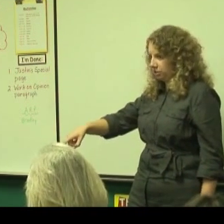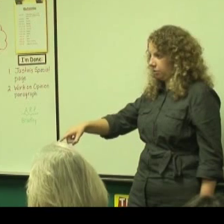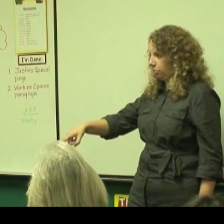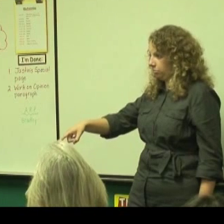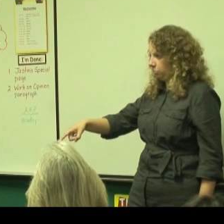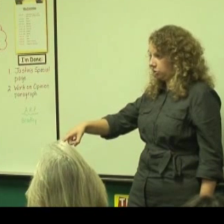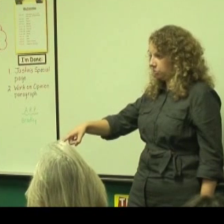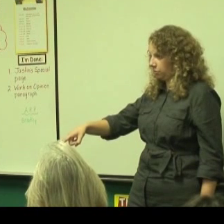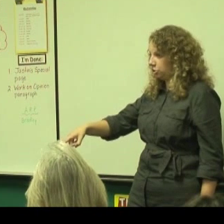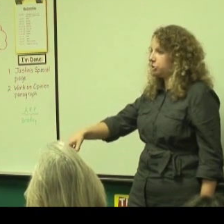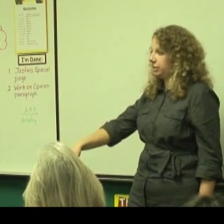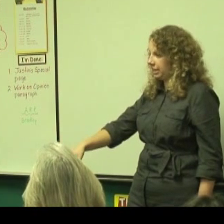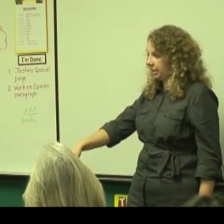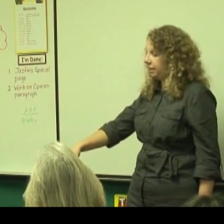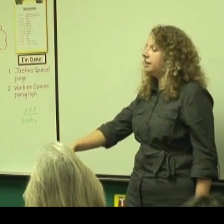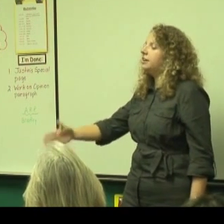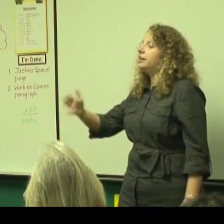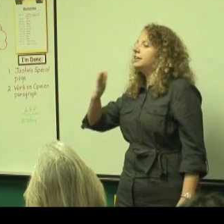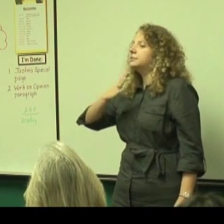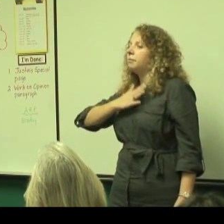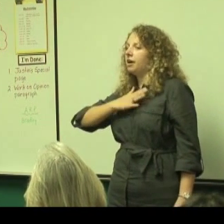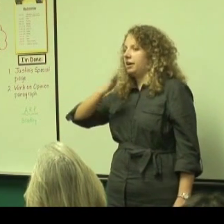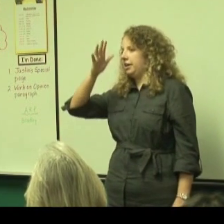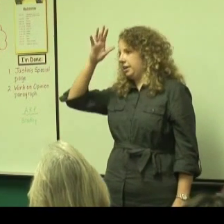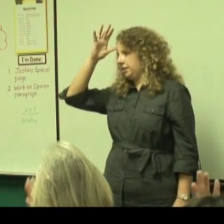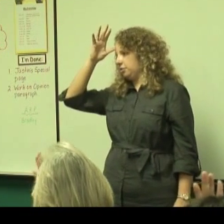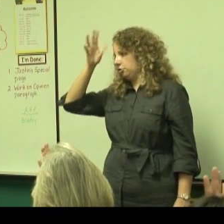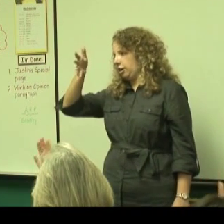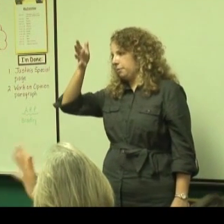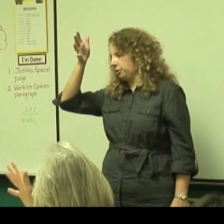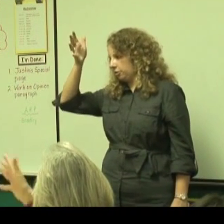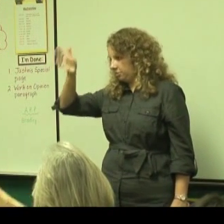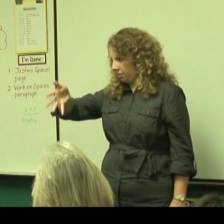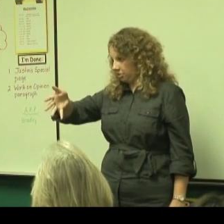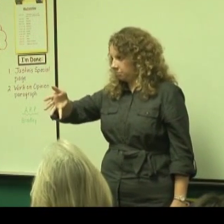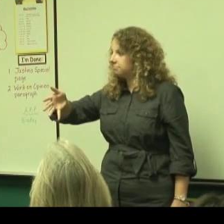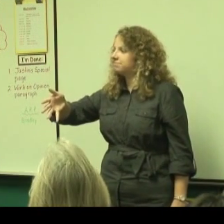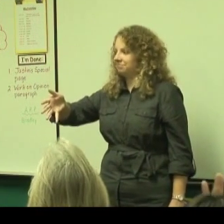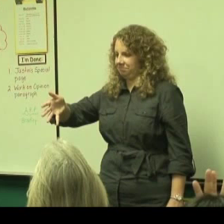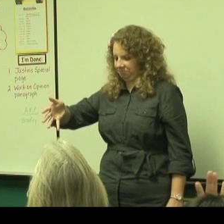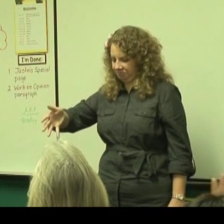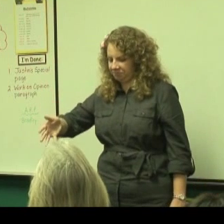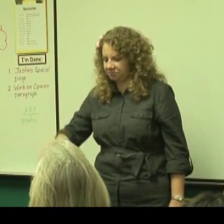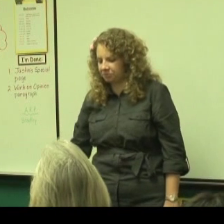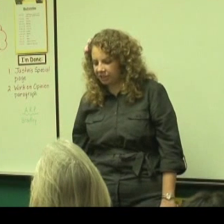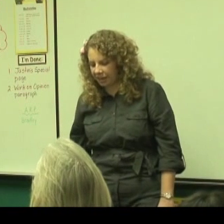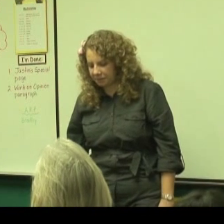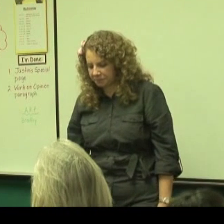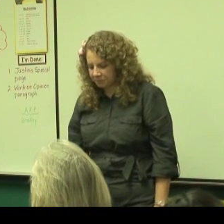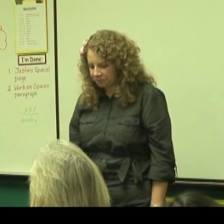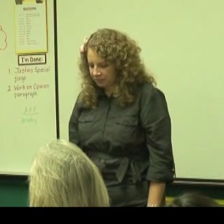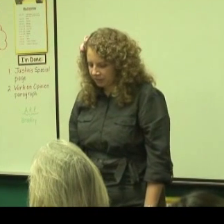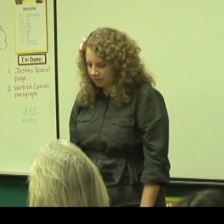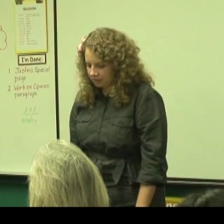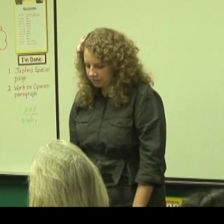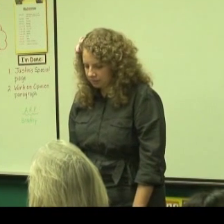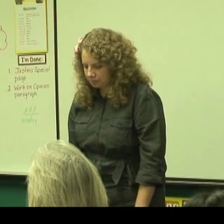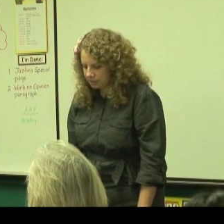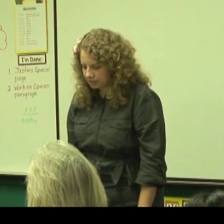that we just referred to, he is my grandpa or grandfather. Okay,